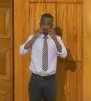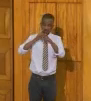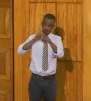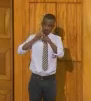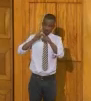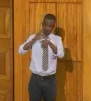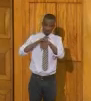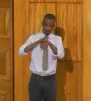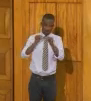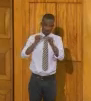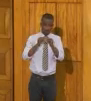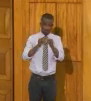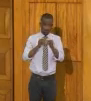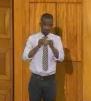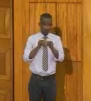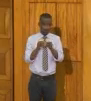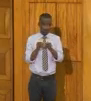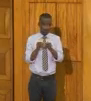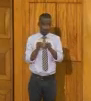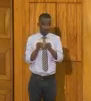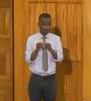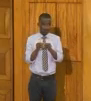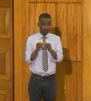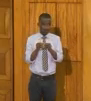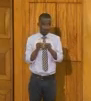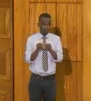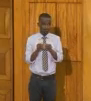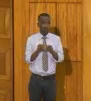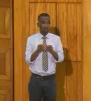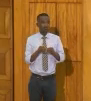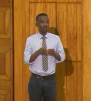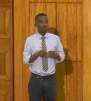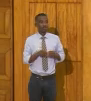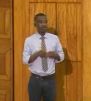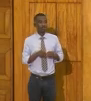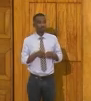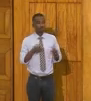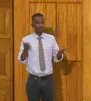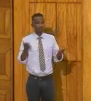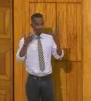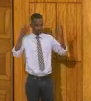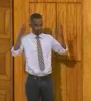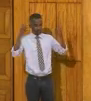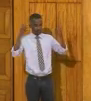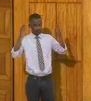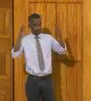their own country as part of the sustainability drive that we're talking about in Africa and all over the world. Thank you very much for